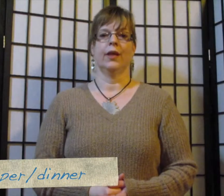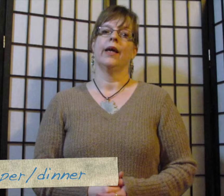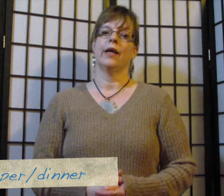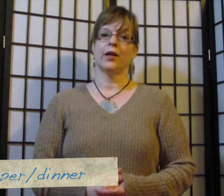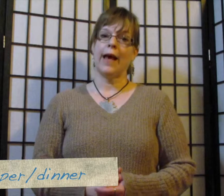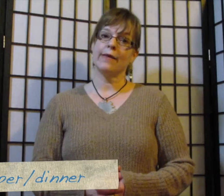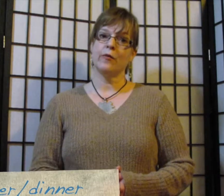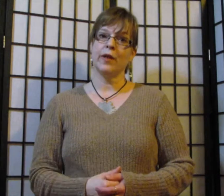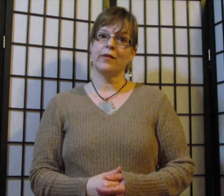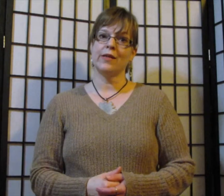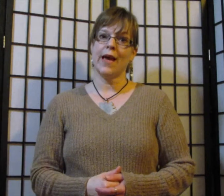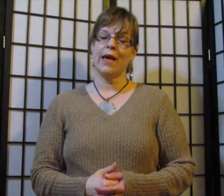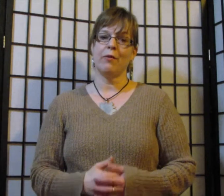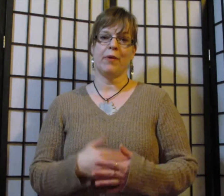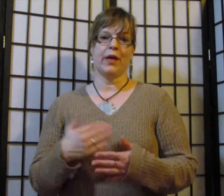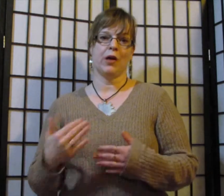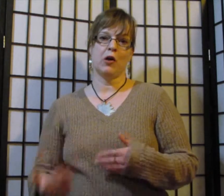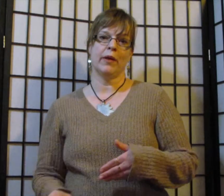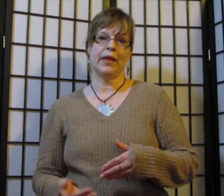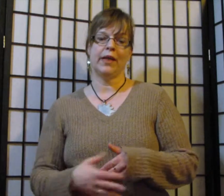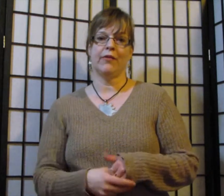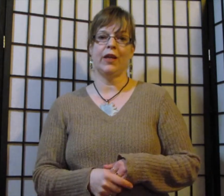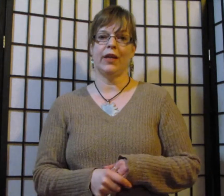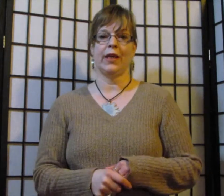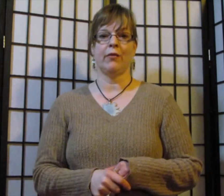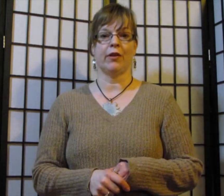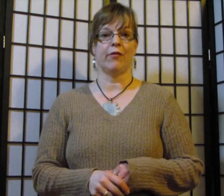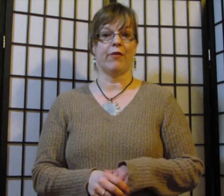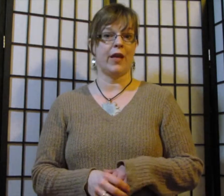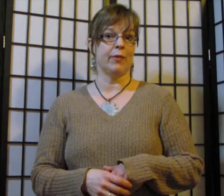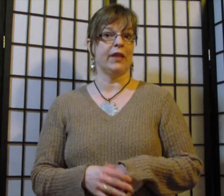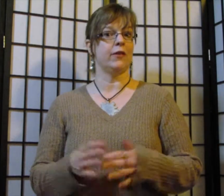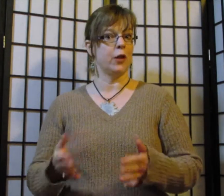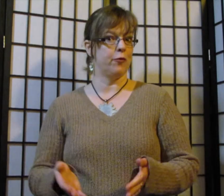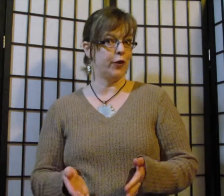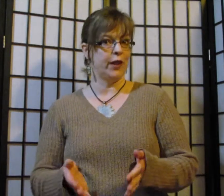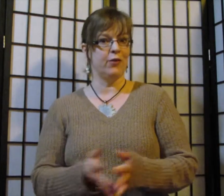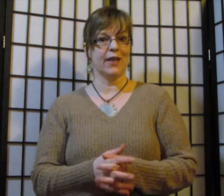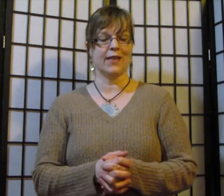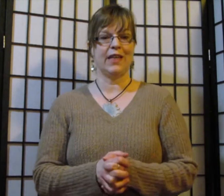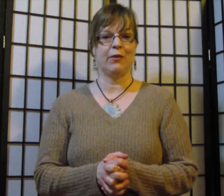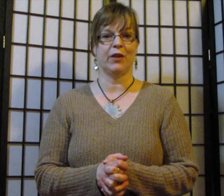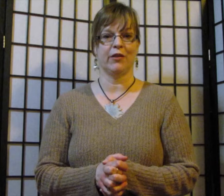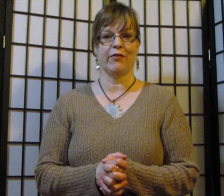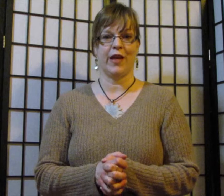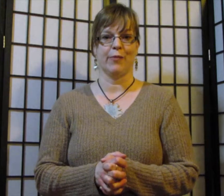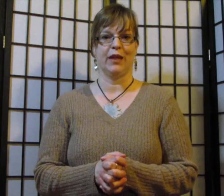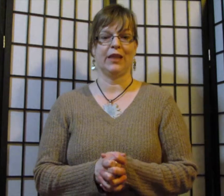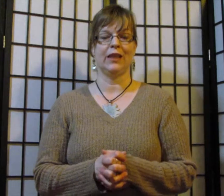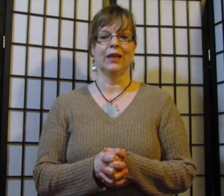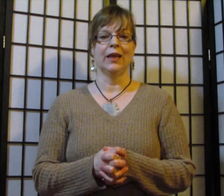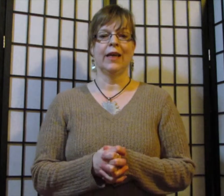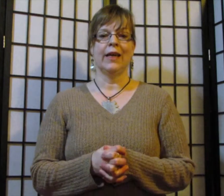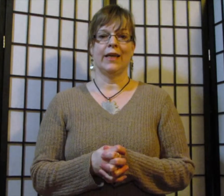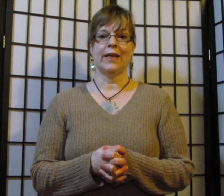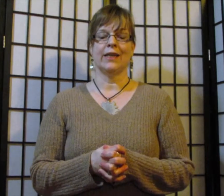And our last meal of the day, when we get home in the evening and eat with our families, hopefully you get to eat with your family,